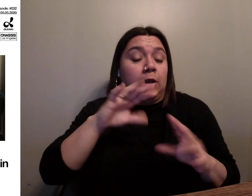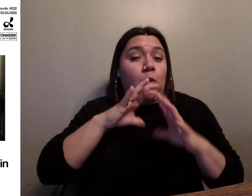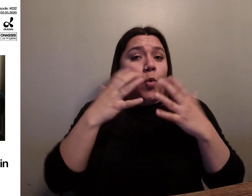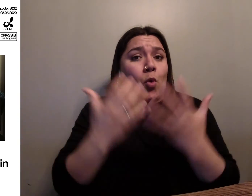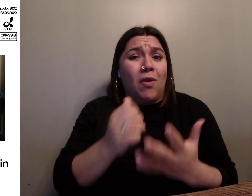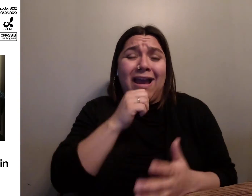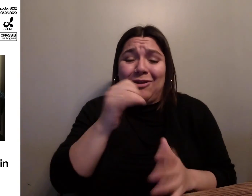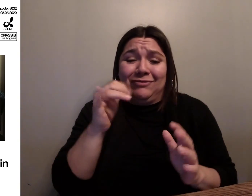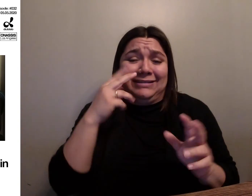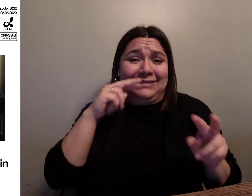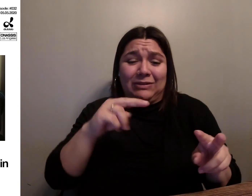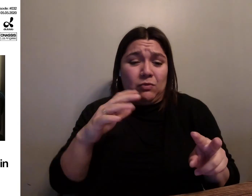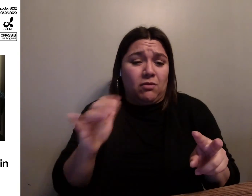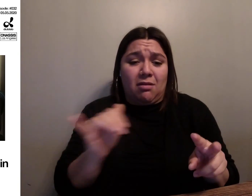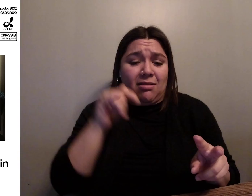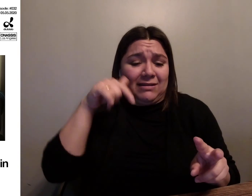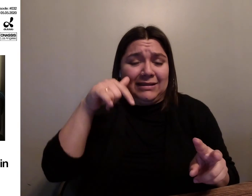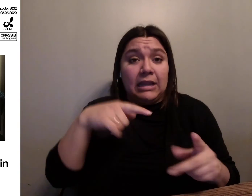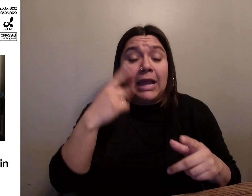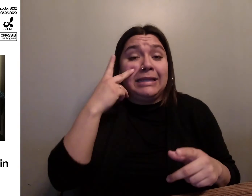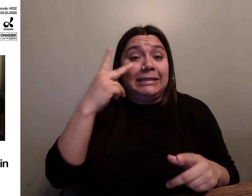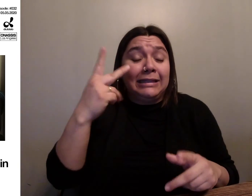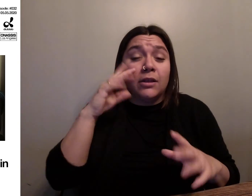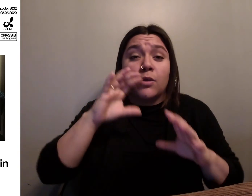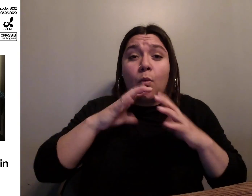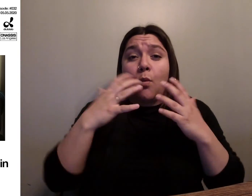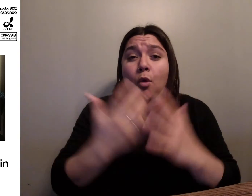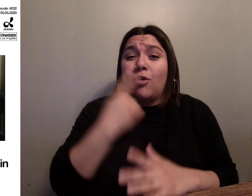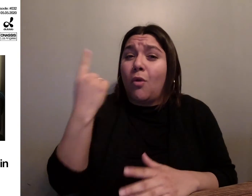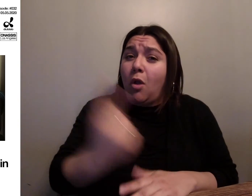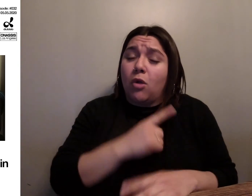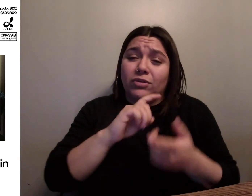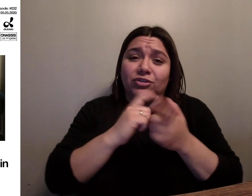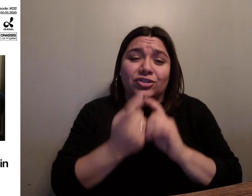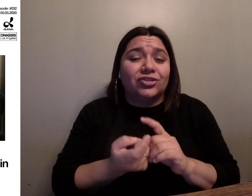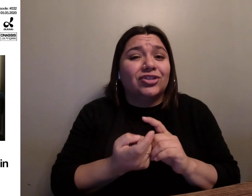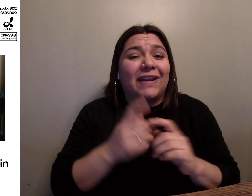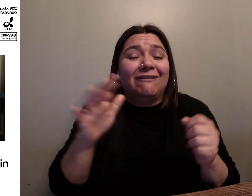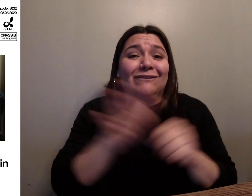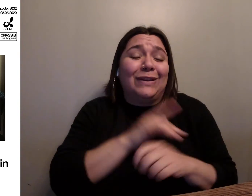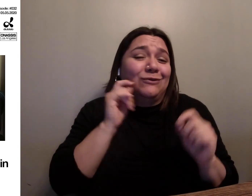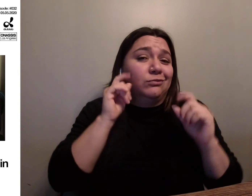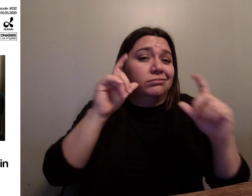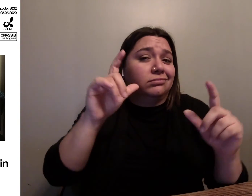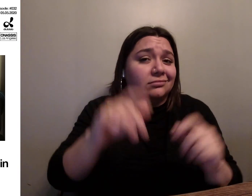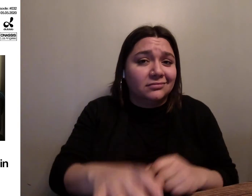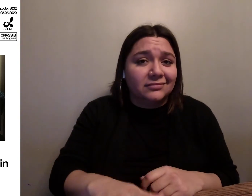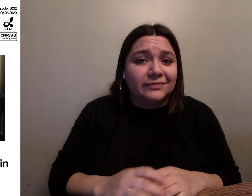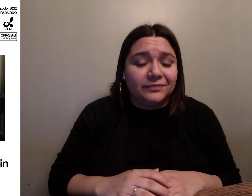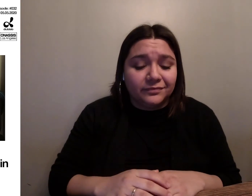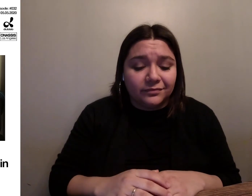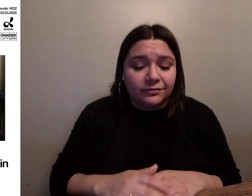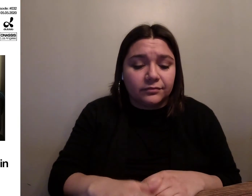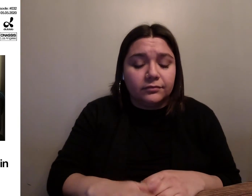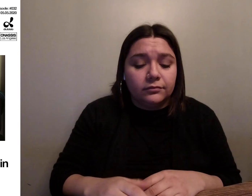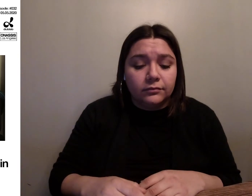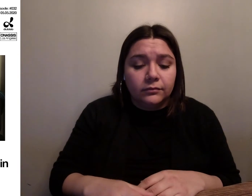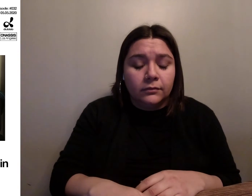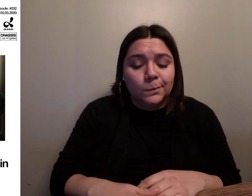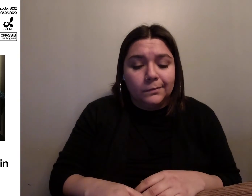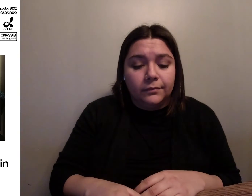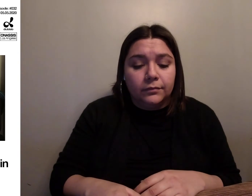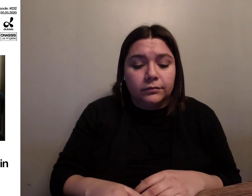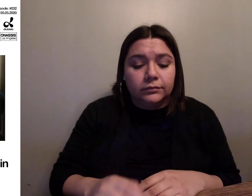It challenges us because our human mind, on the one hand, wants those answers and wants to know